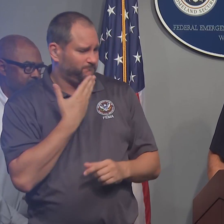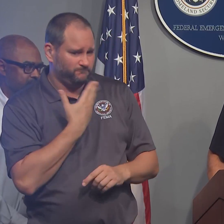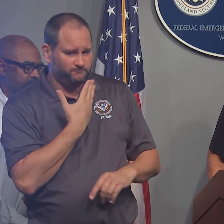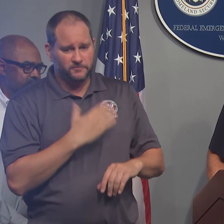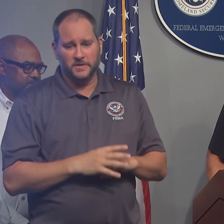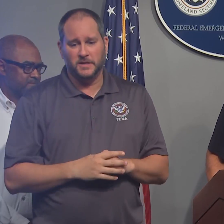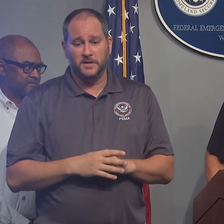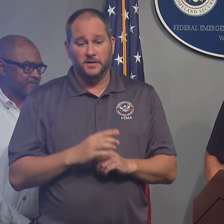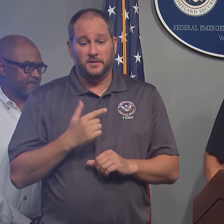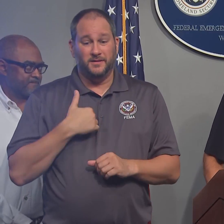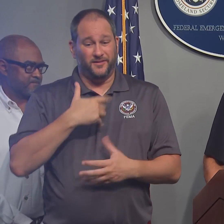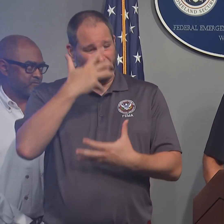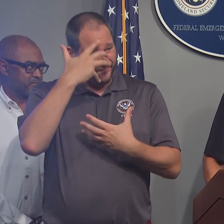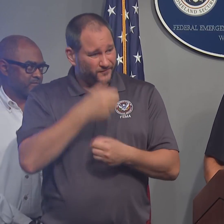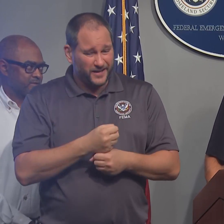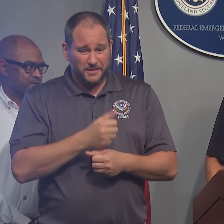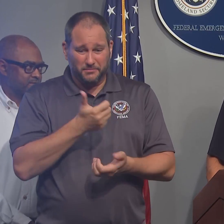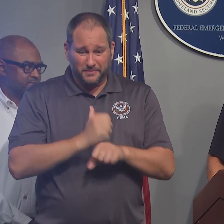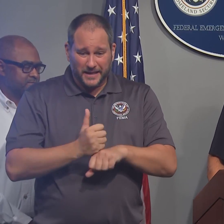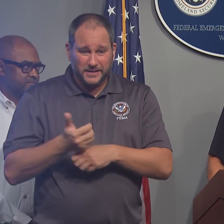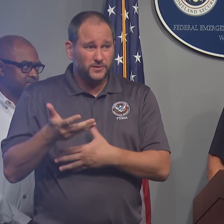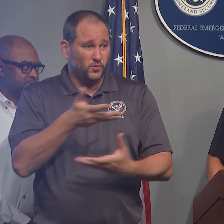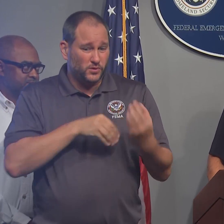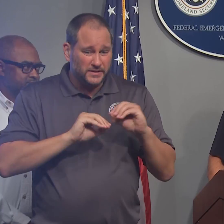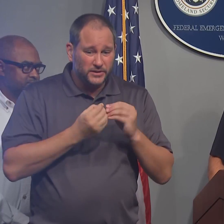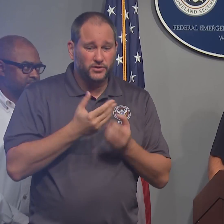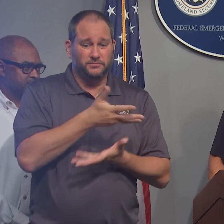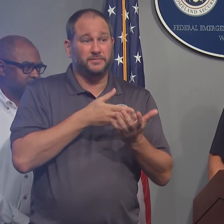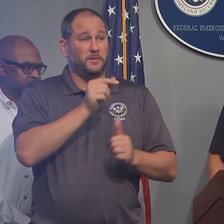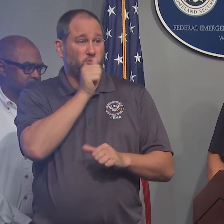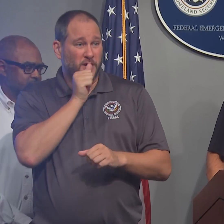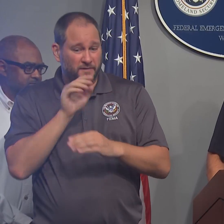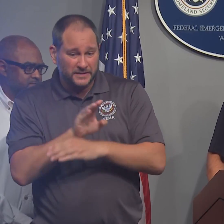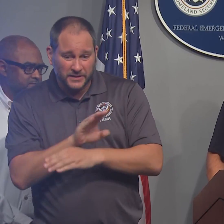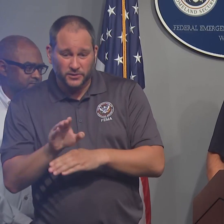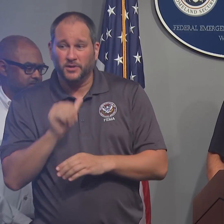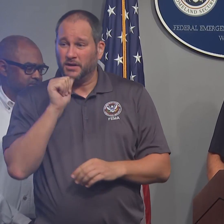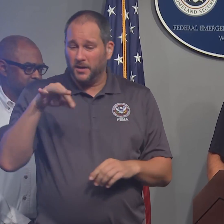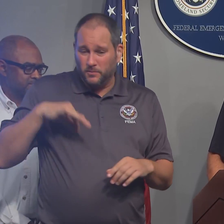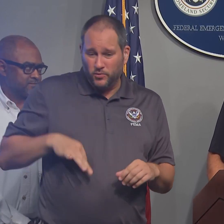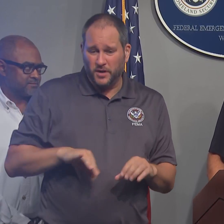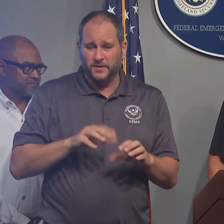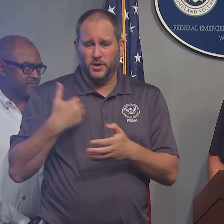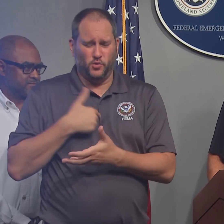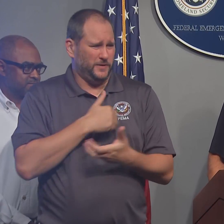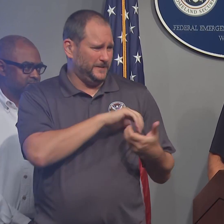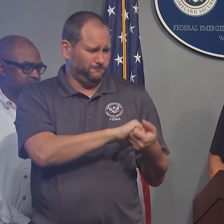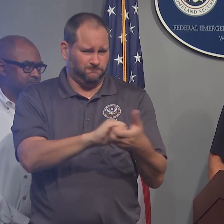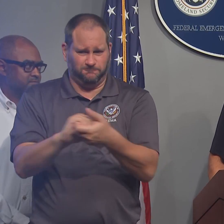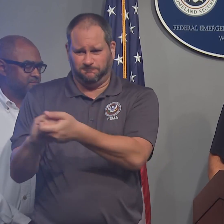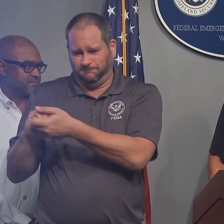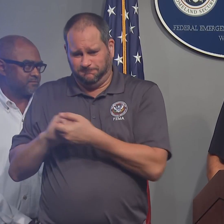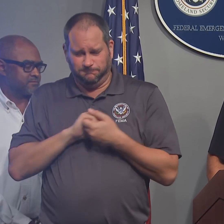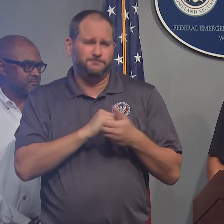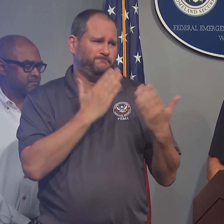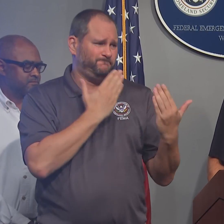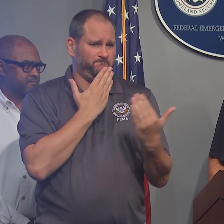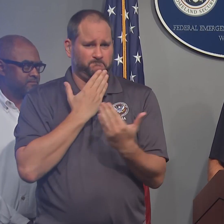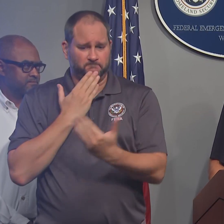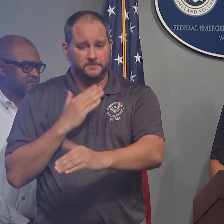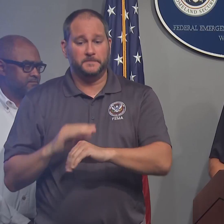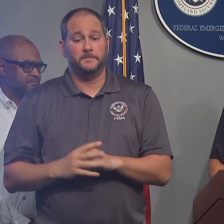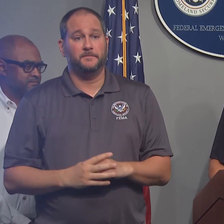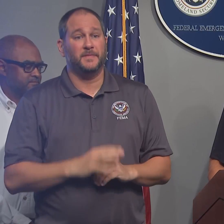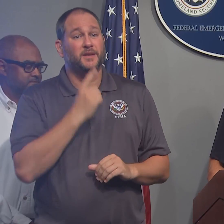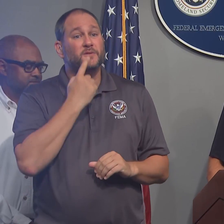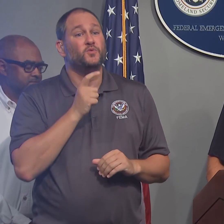private nonprofit partners on the team. So thank you very much for that. The Red Cross and other private nonprofits